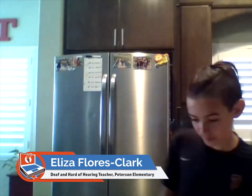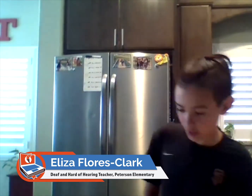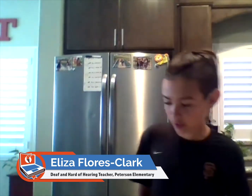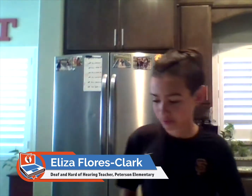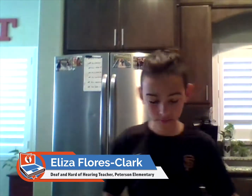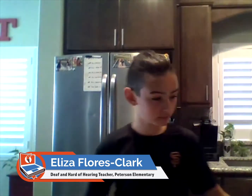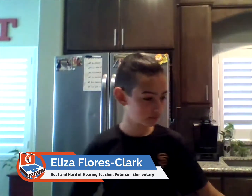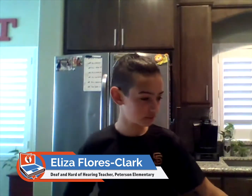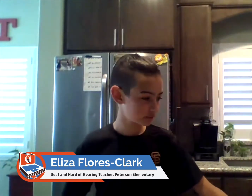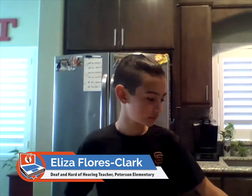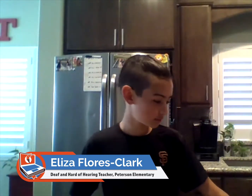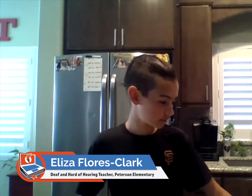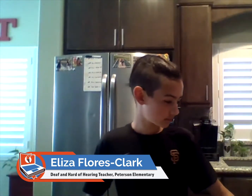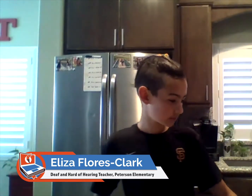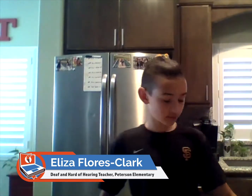forgot to grab that.